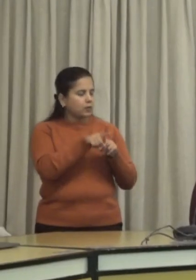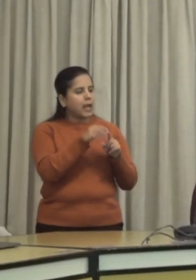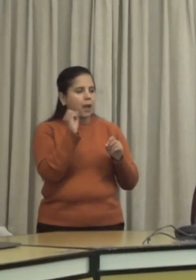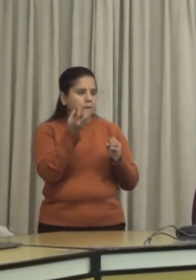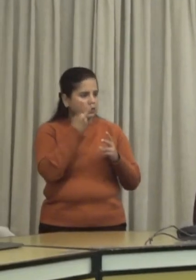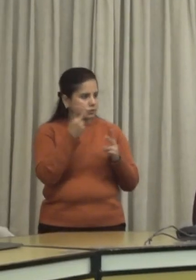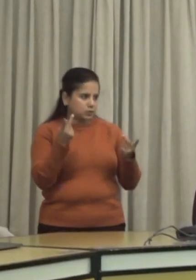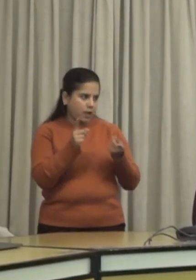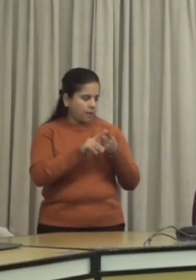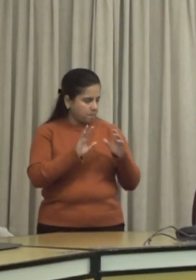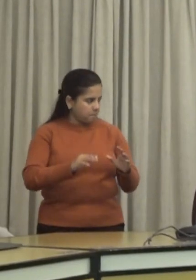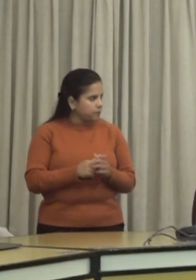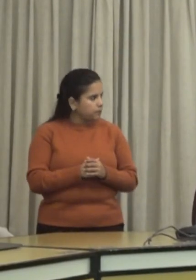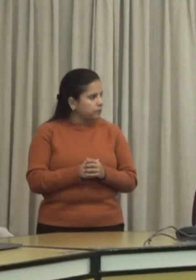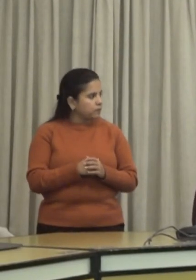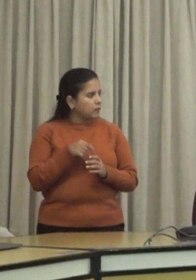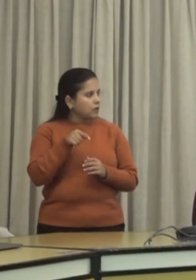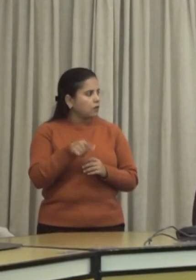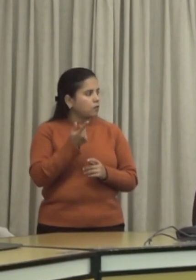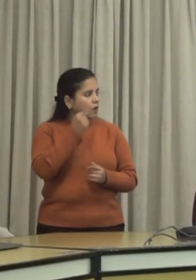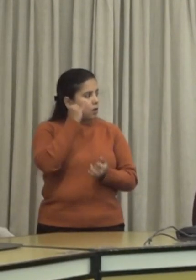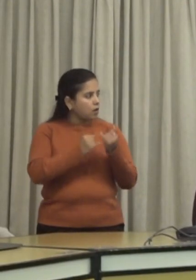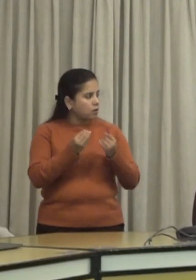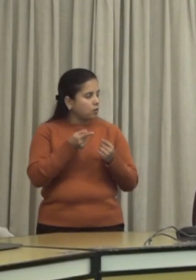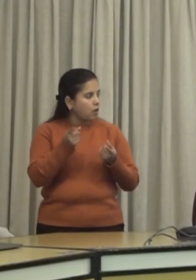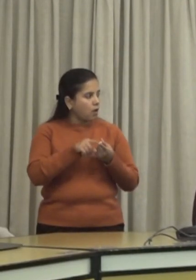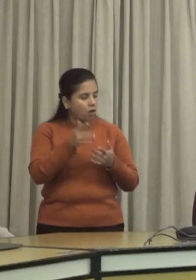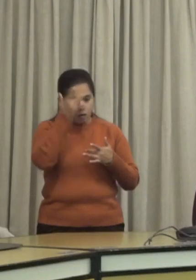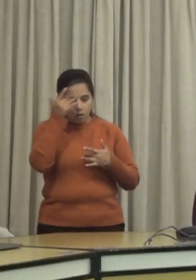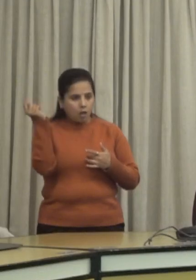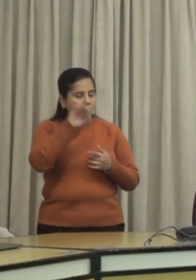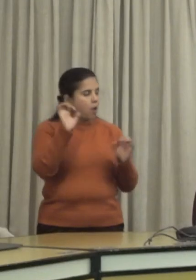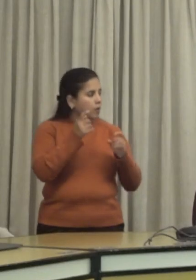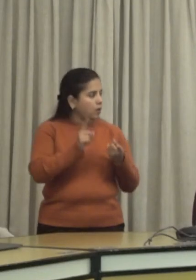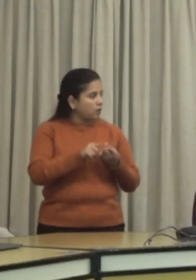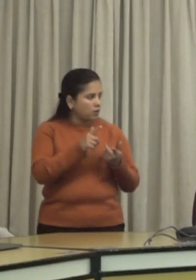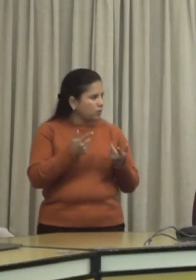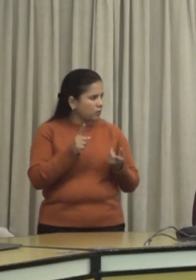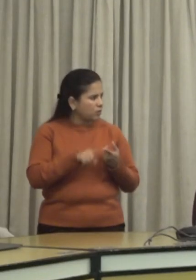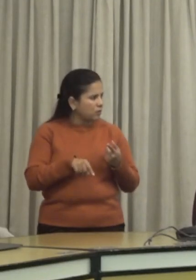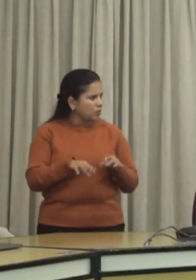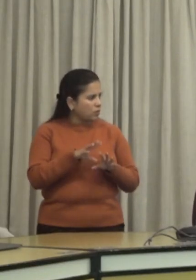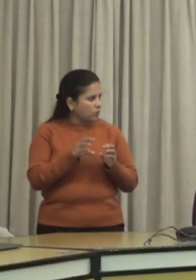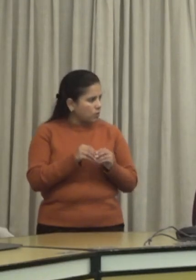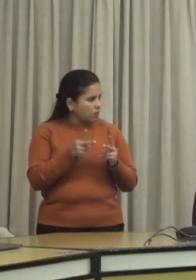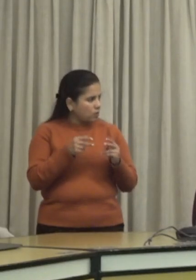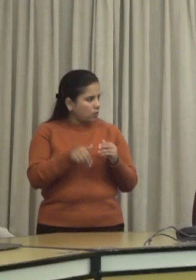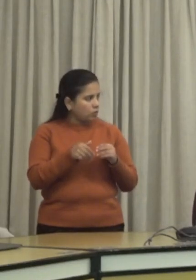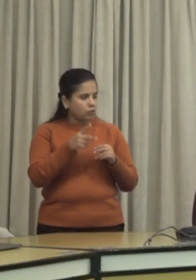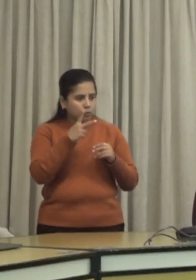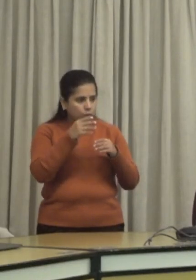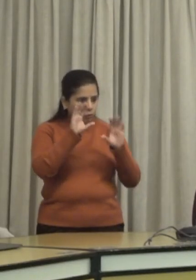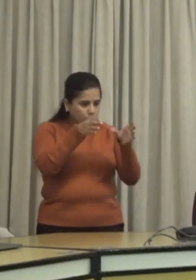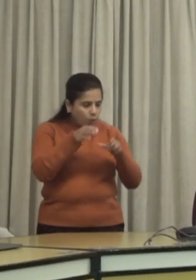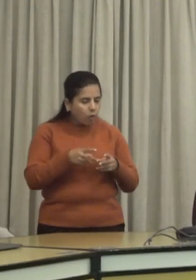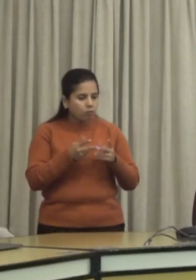emergency situation. Now, somebody in the last legs, terminally ill comes to the emergency. You can't have all these two panels and